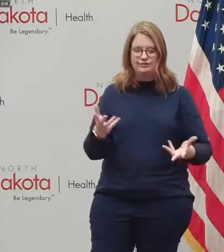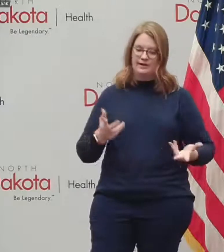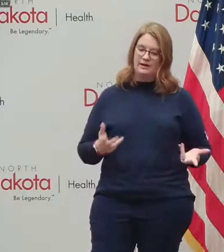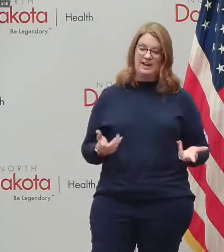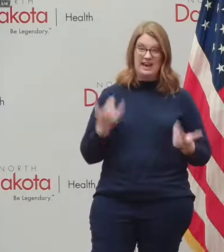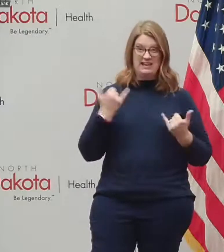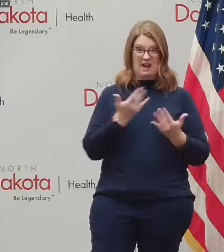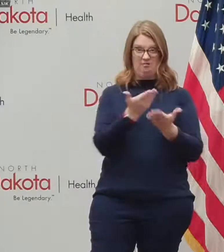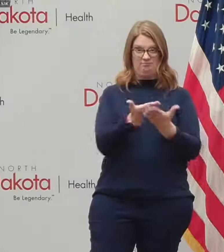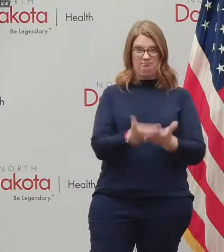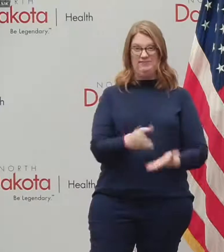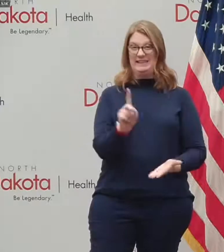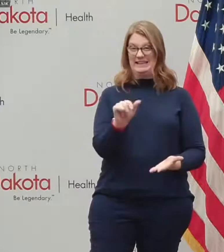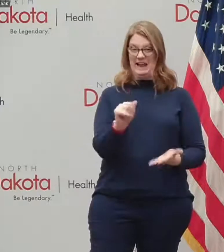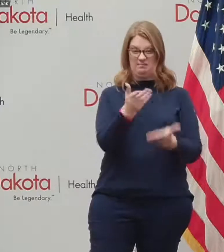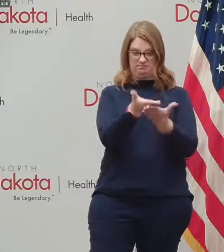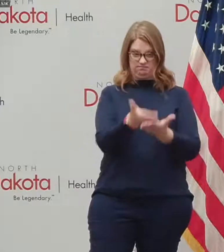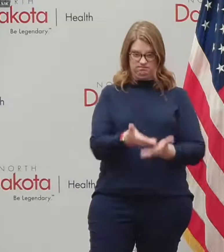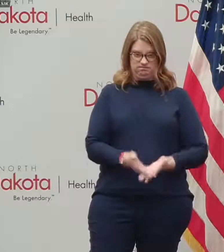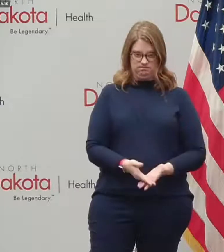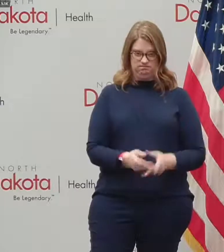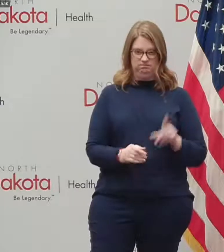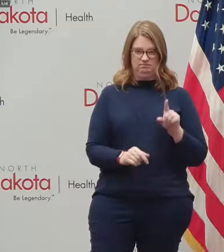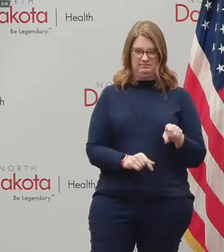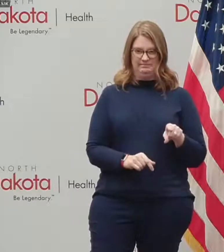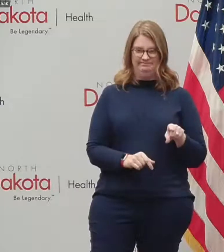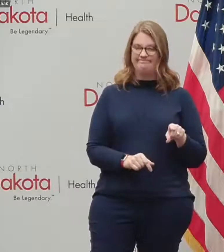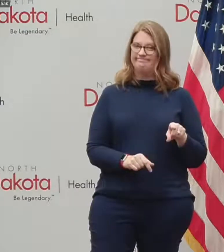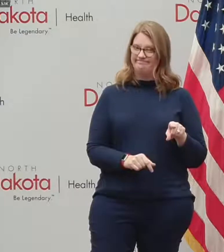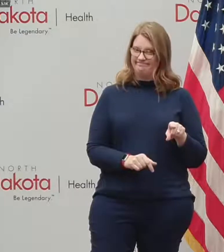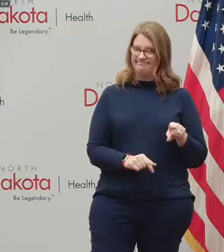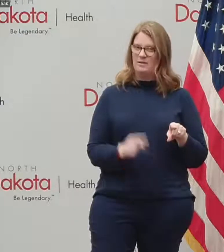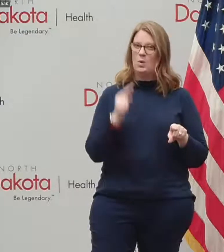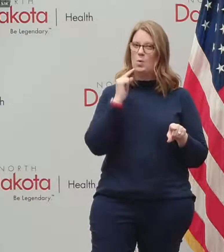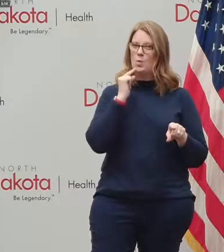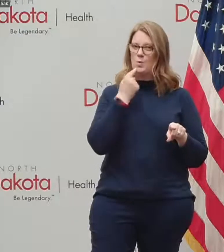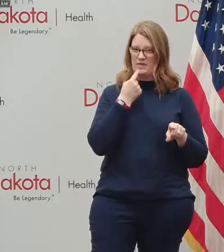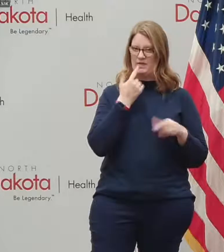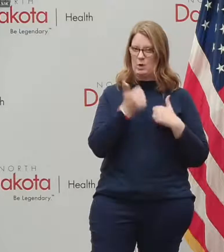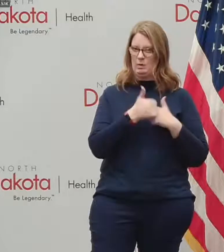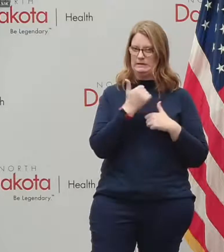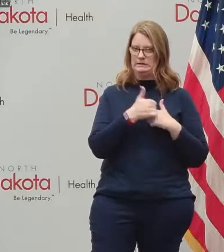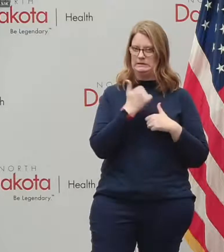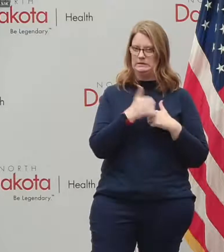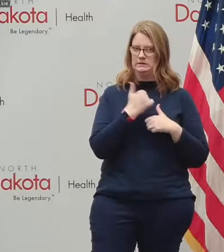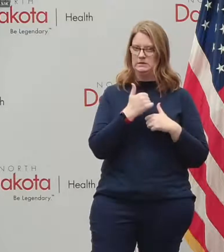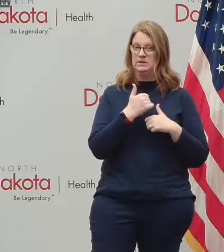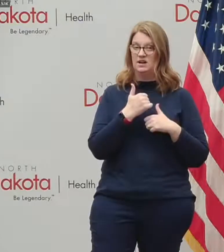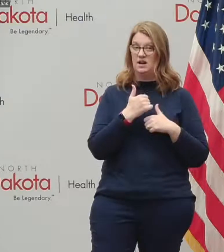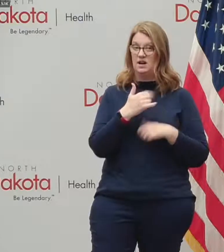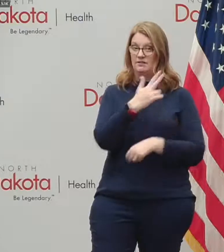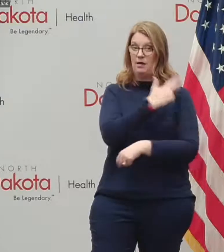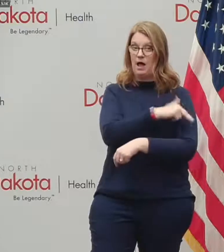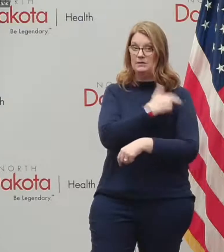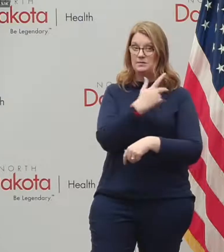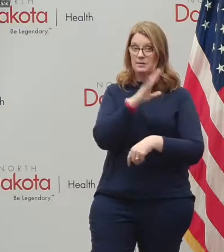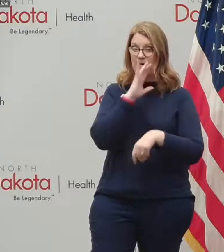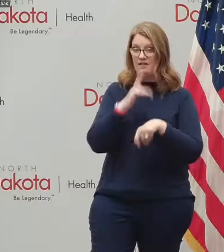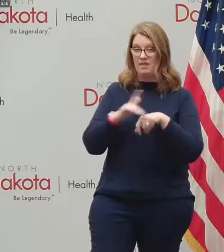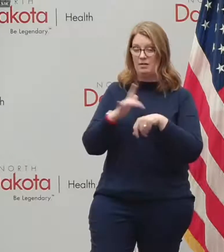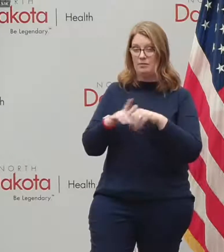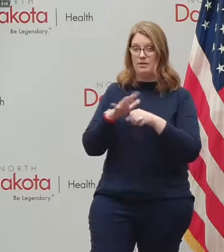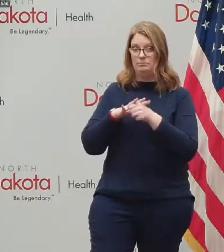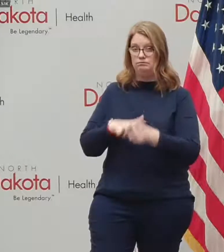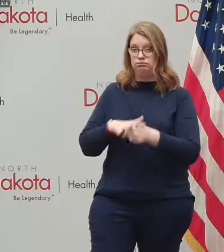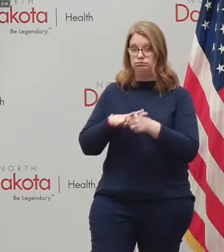are heading into a severe risk of hospital capacity constraints a